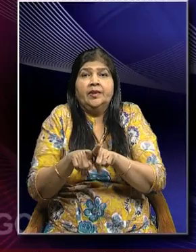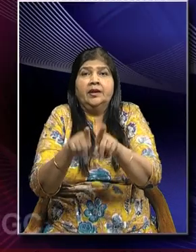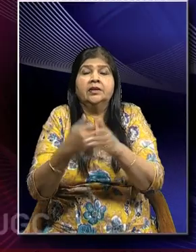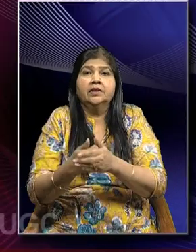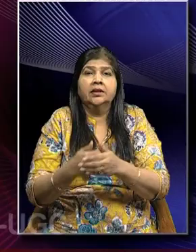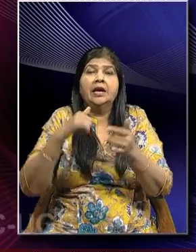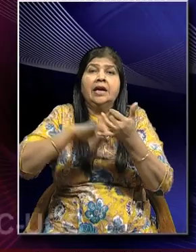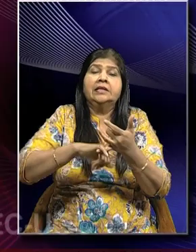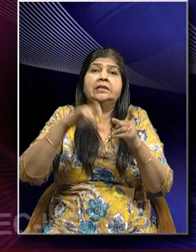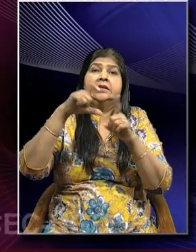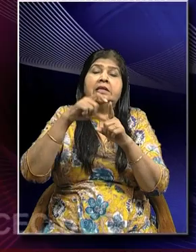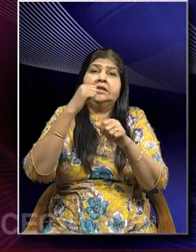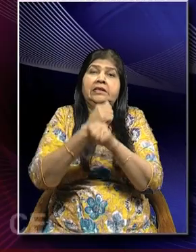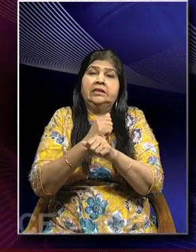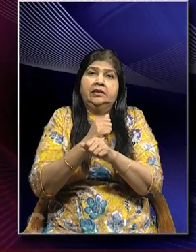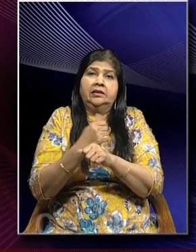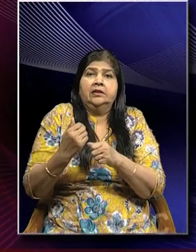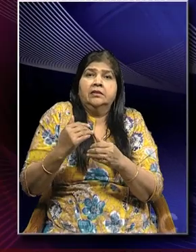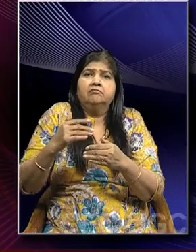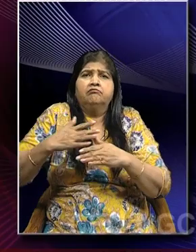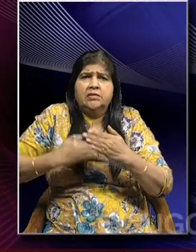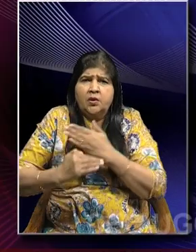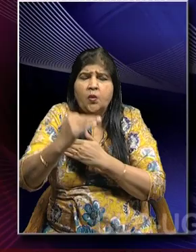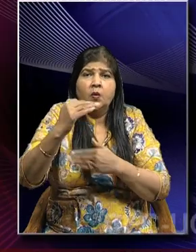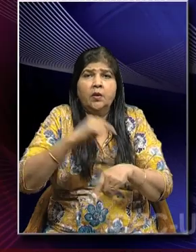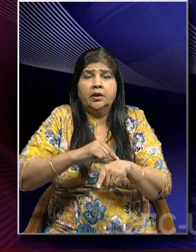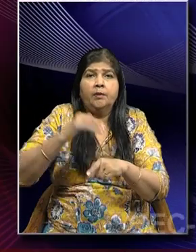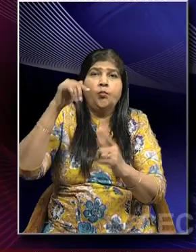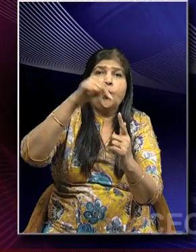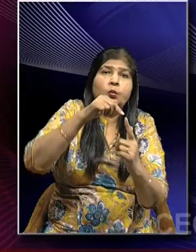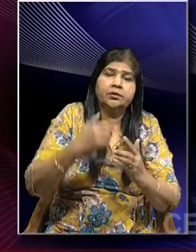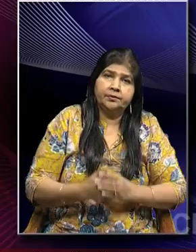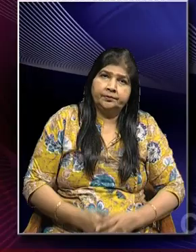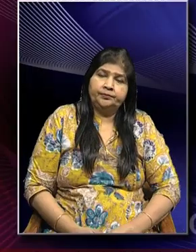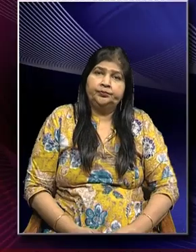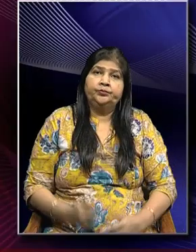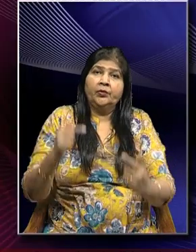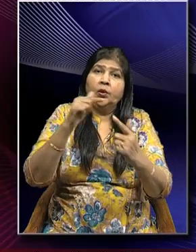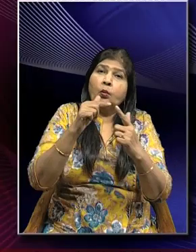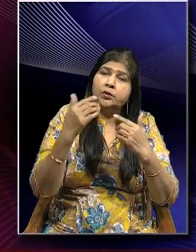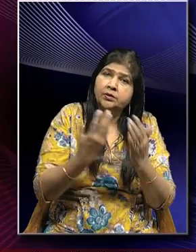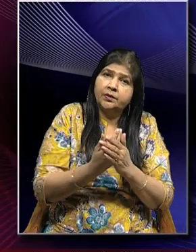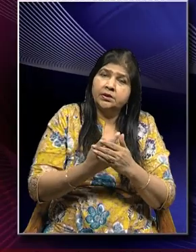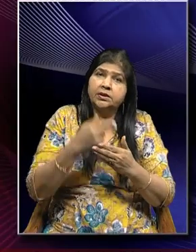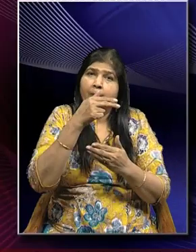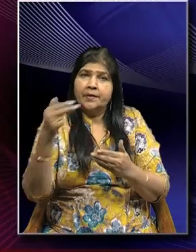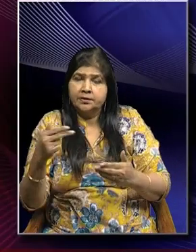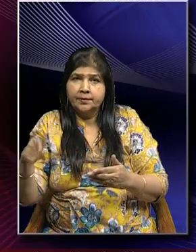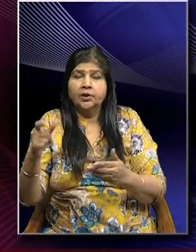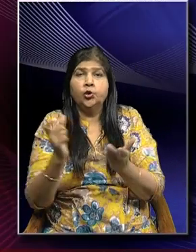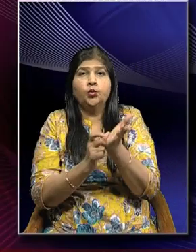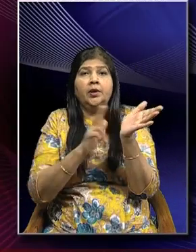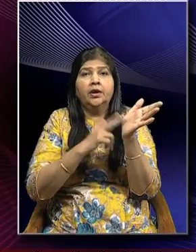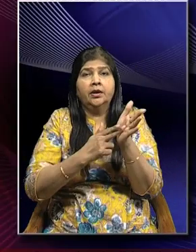the SDGs, Sustainable Development Goals. That is a goal which is being prescribed by the United